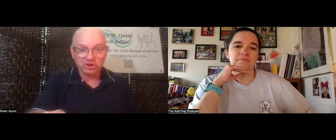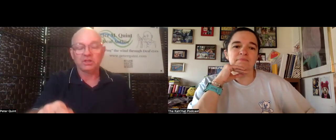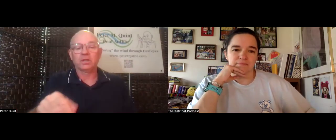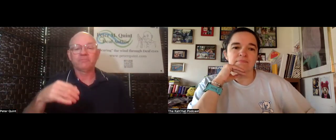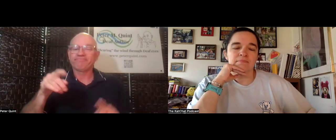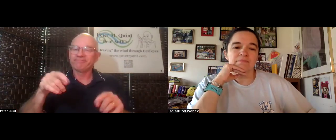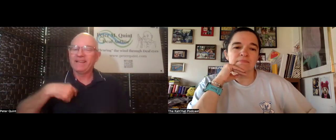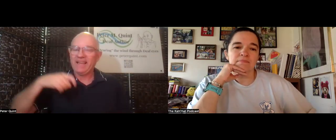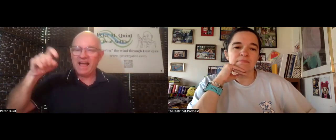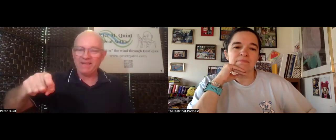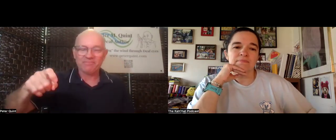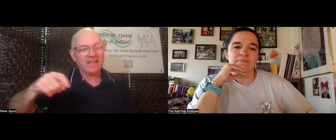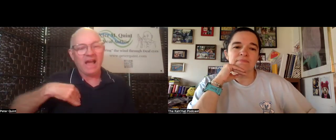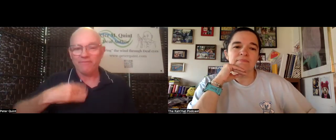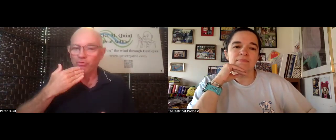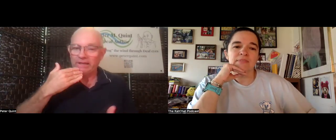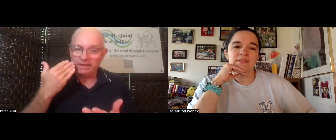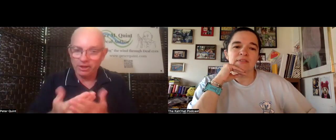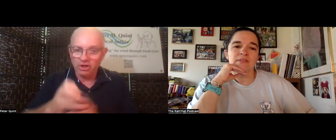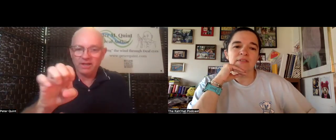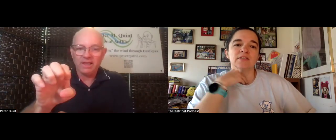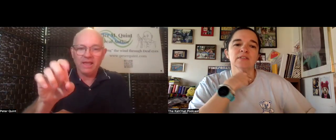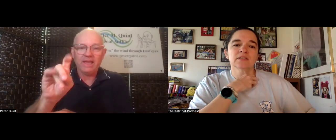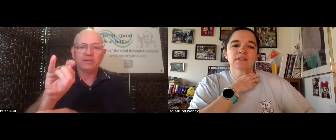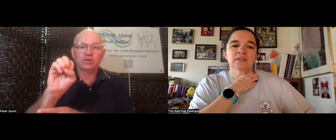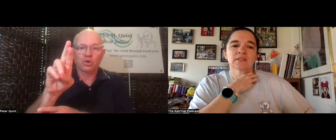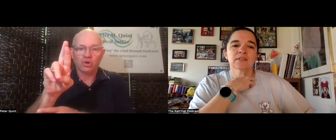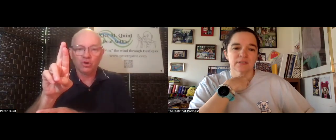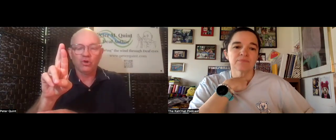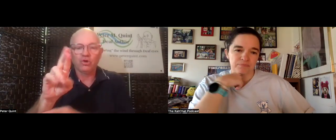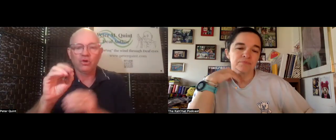your question, I have a really good